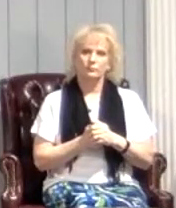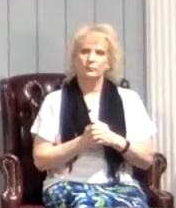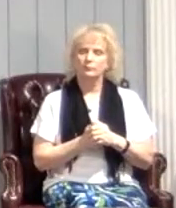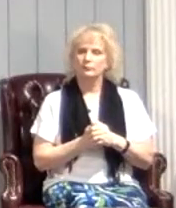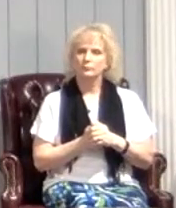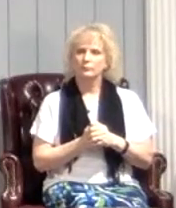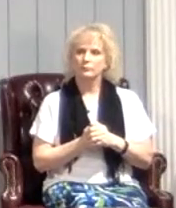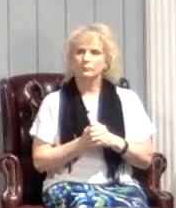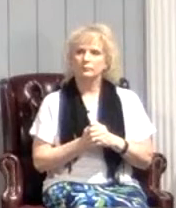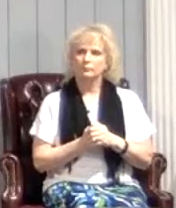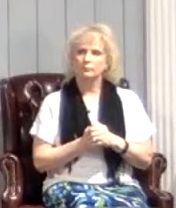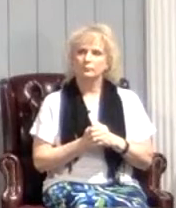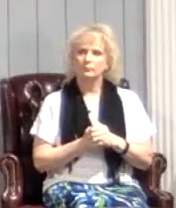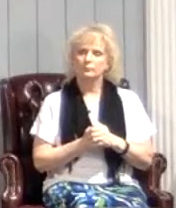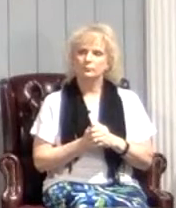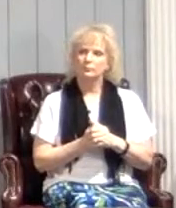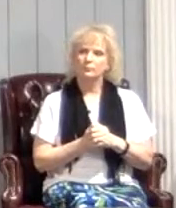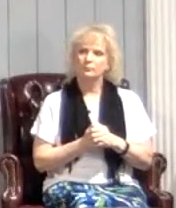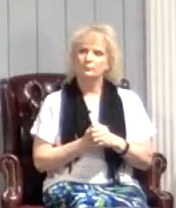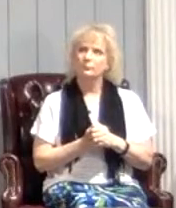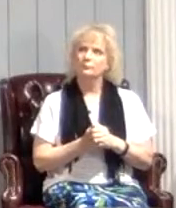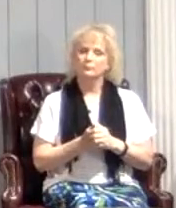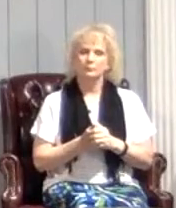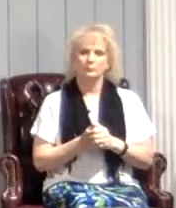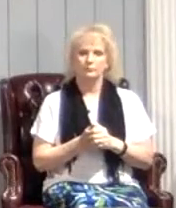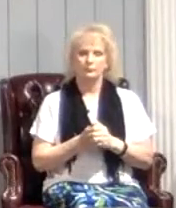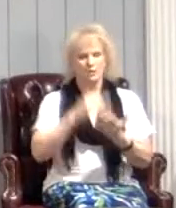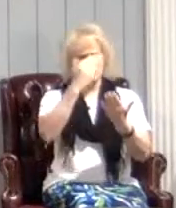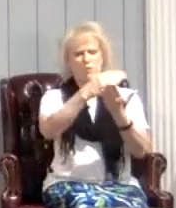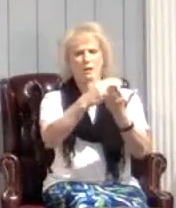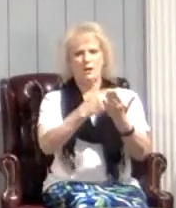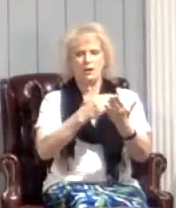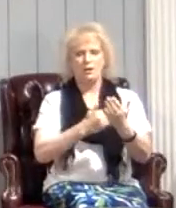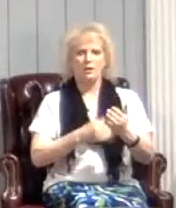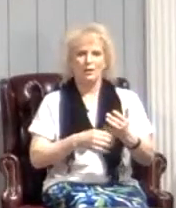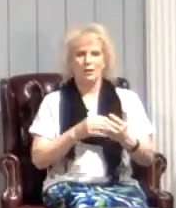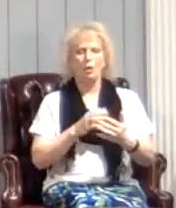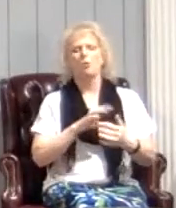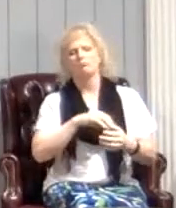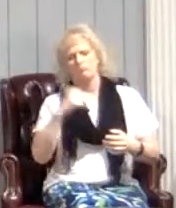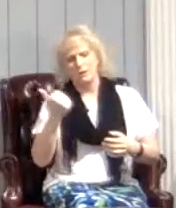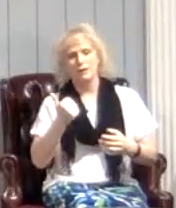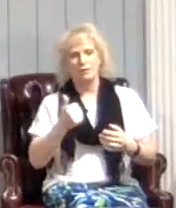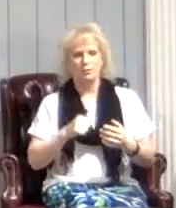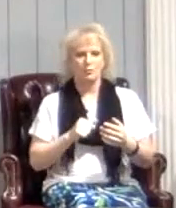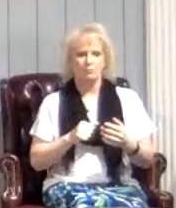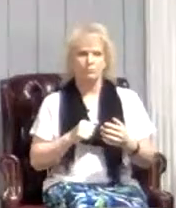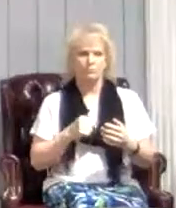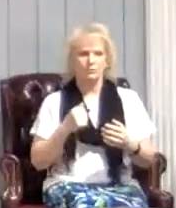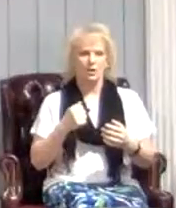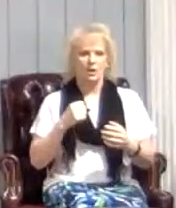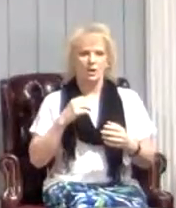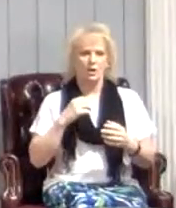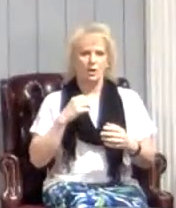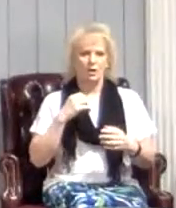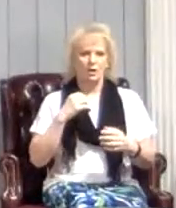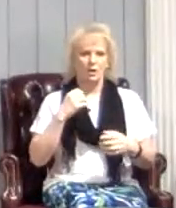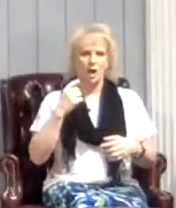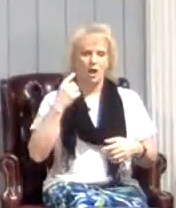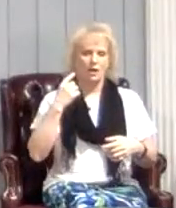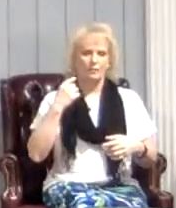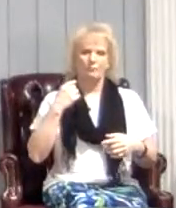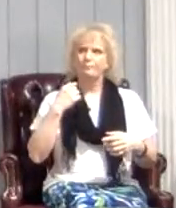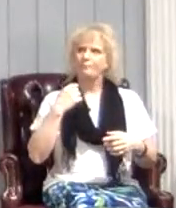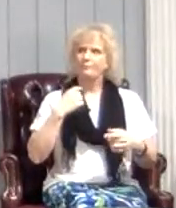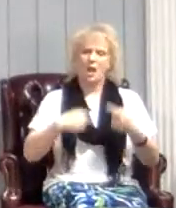what are some of the other ones? I'm trying to look it up. And so anyway, he had several. One of them is competition among